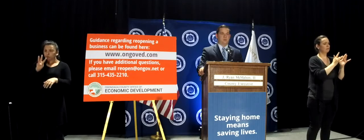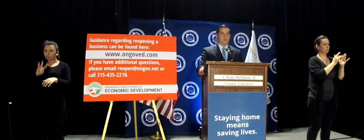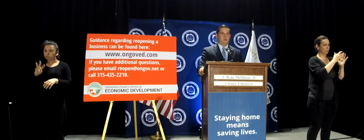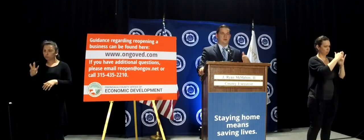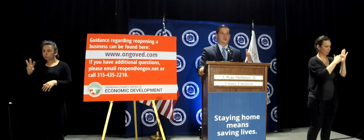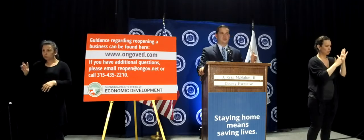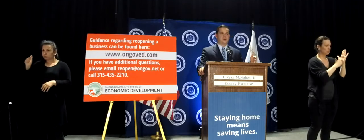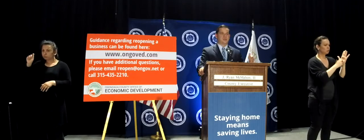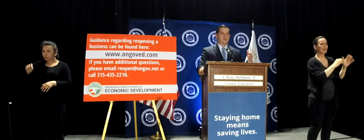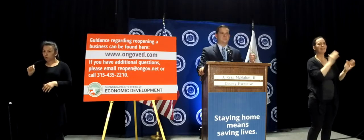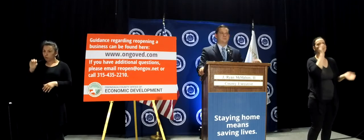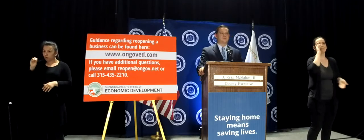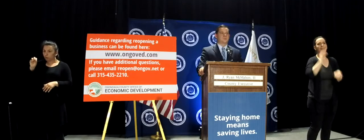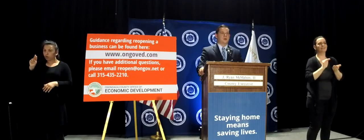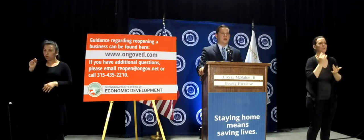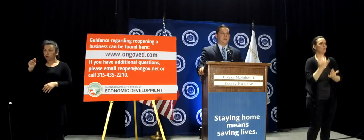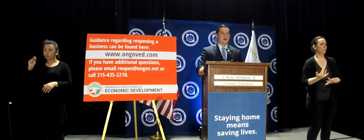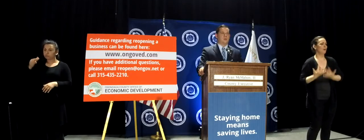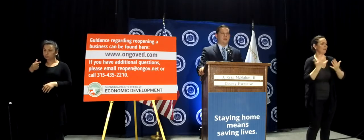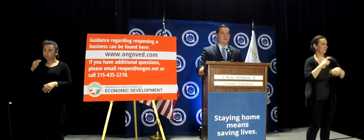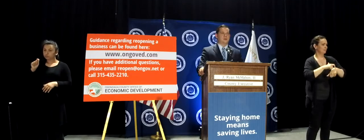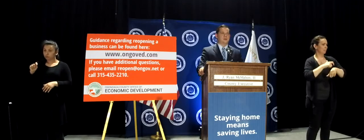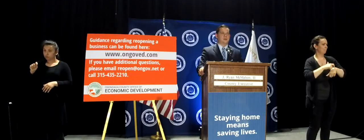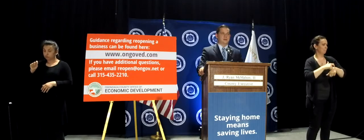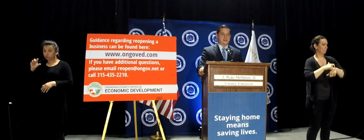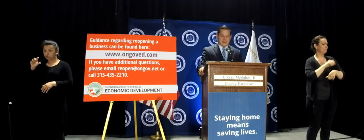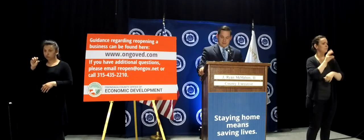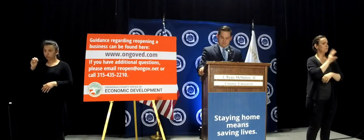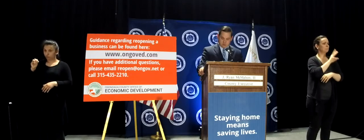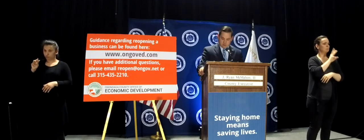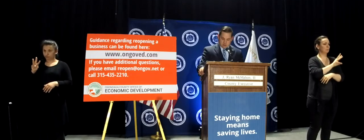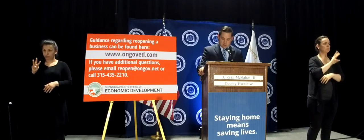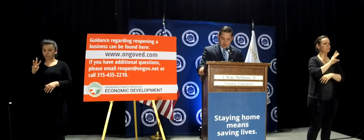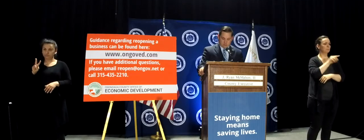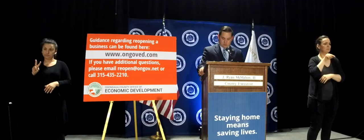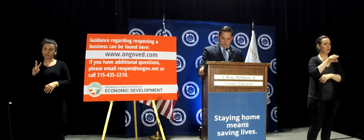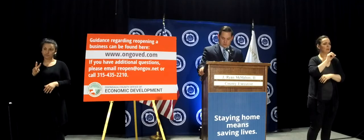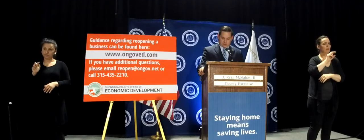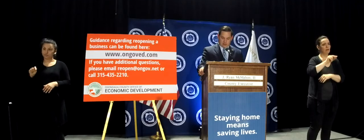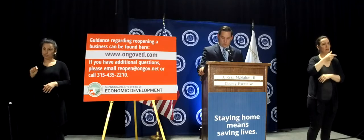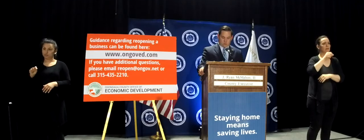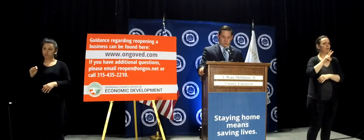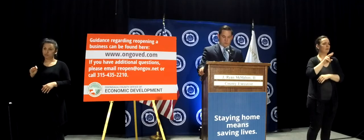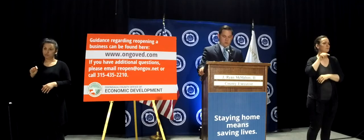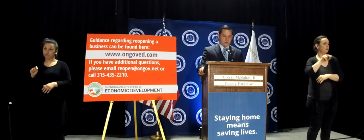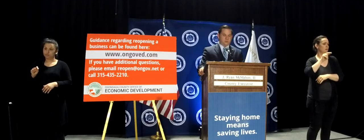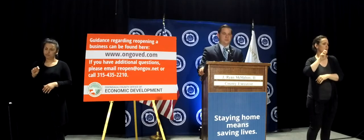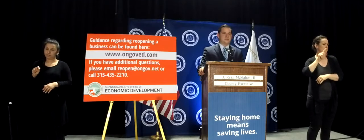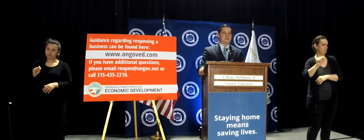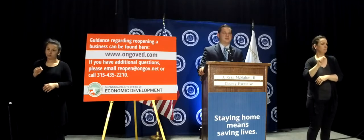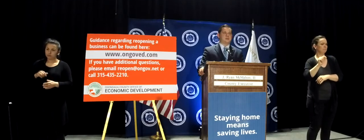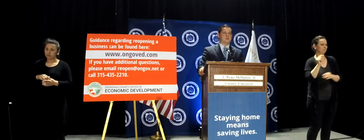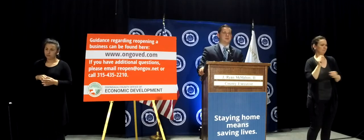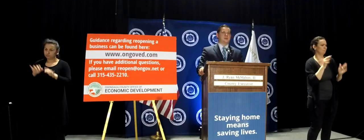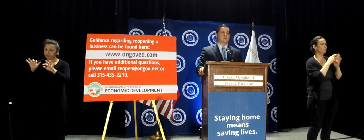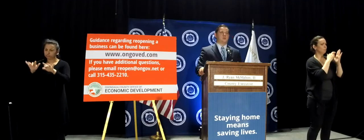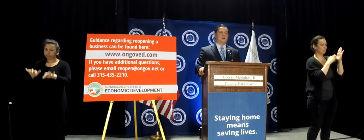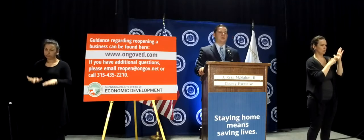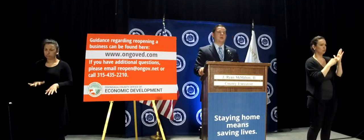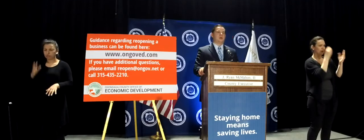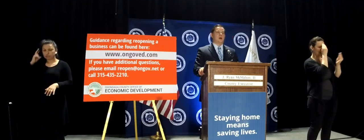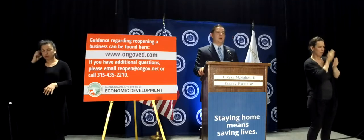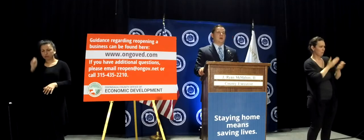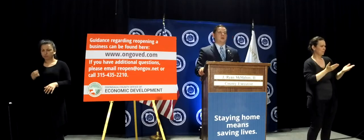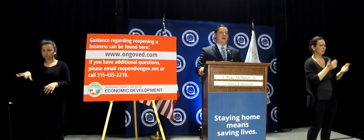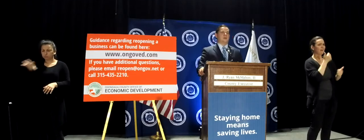www.ongov.net for pre-registration. That way you can get a time, but it looks like anyone will be able to be tested at those sites as